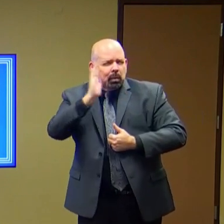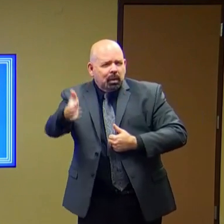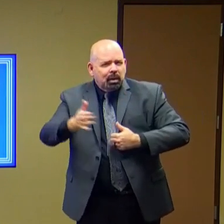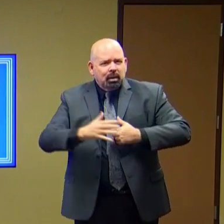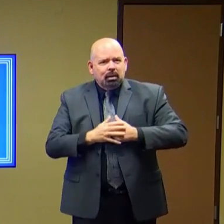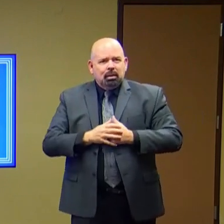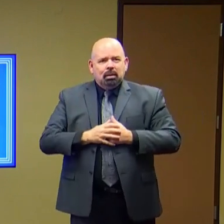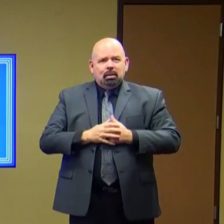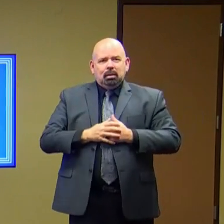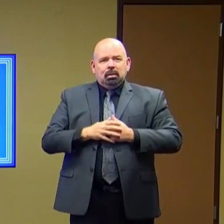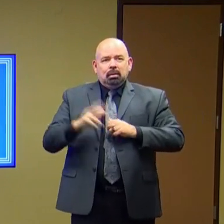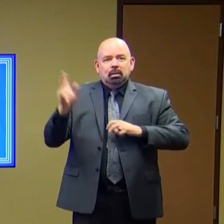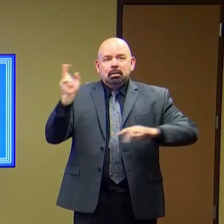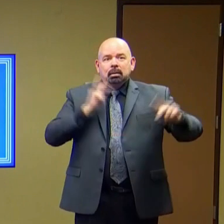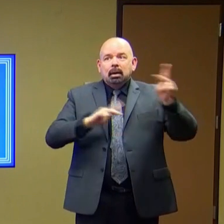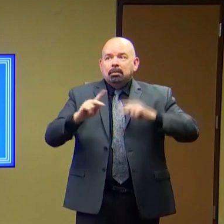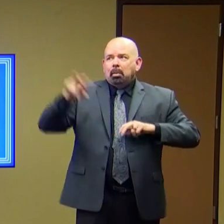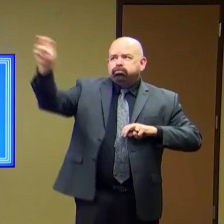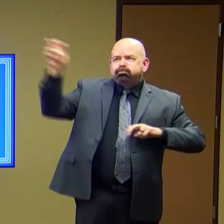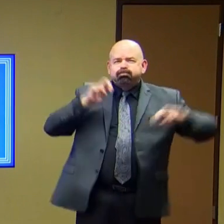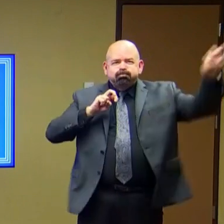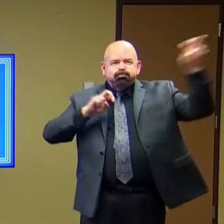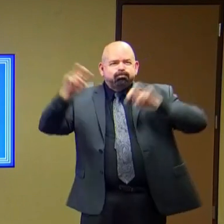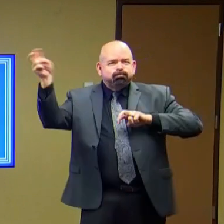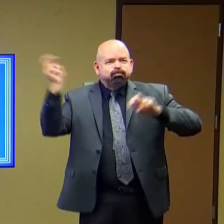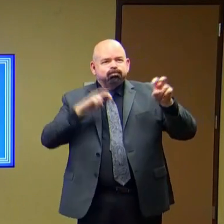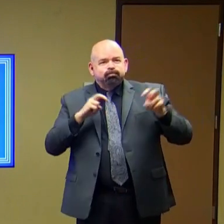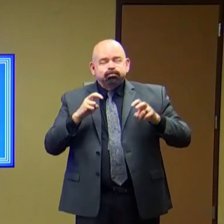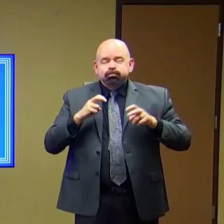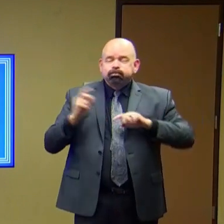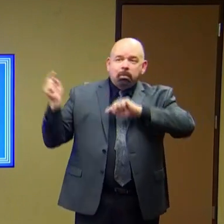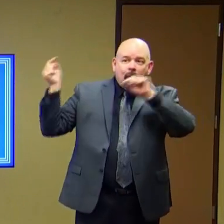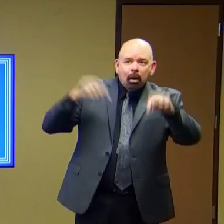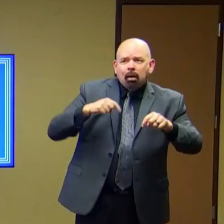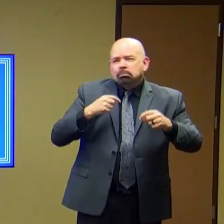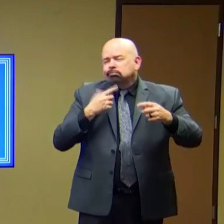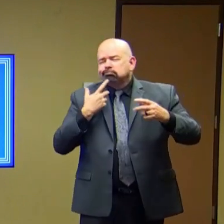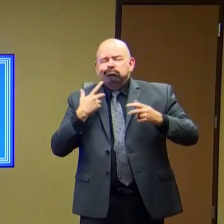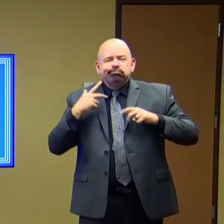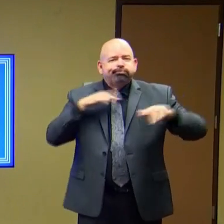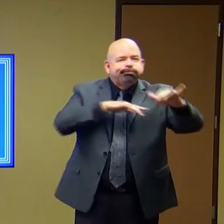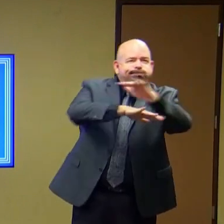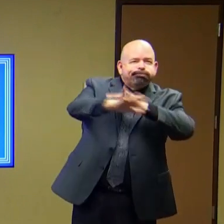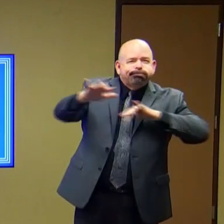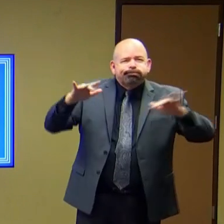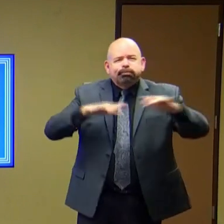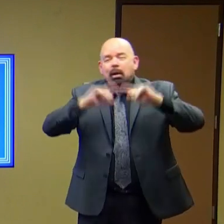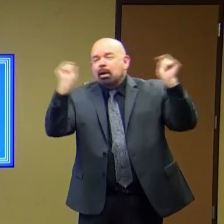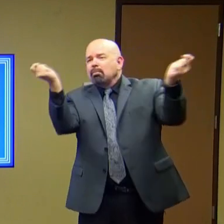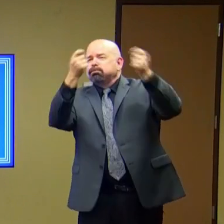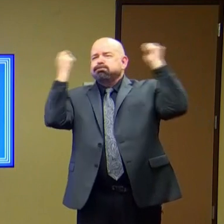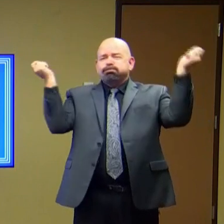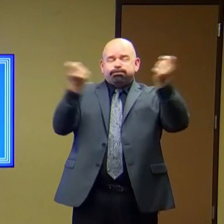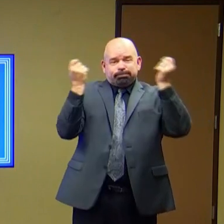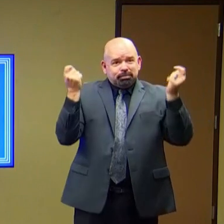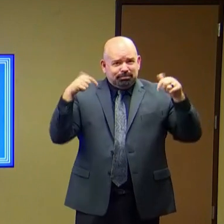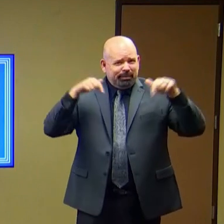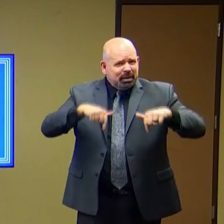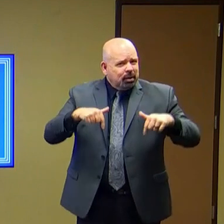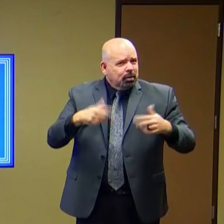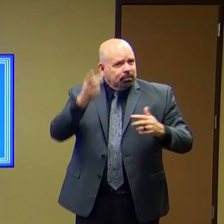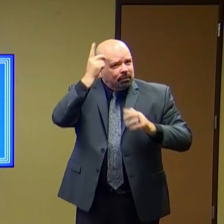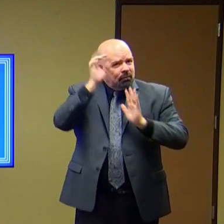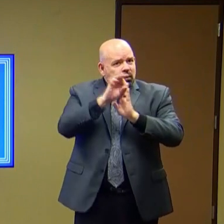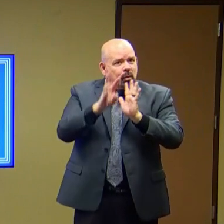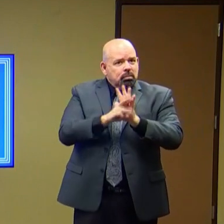to town, not just for the game, but for the celebrations around the game, and not just those who have a ticket, but those who come